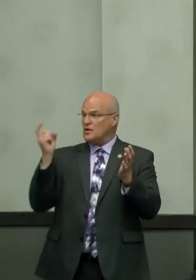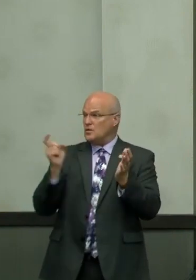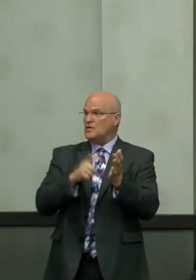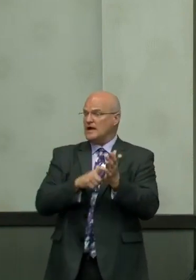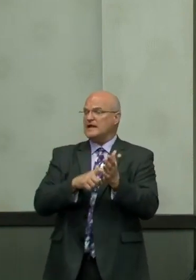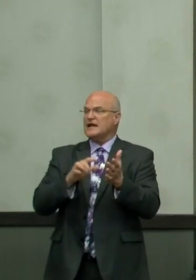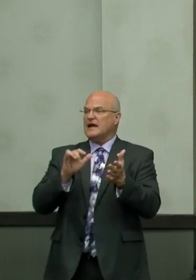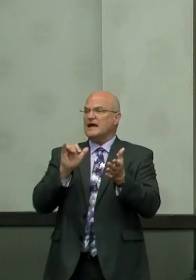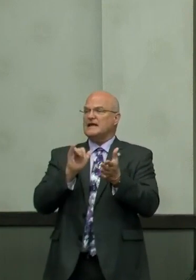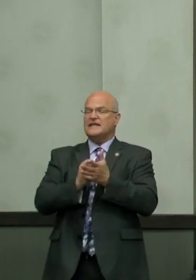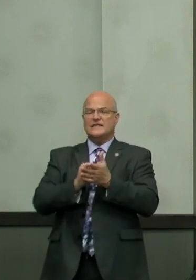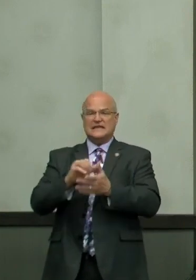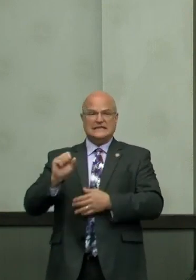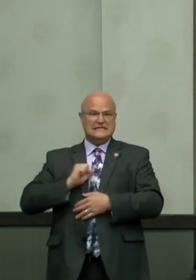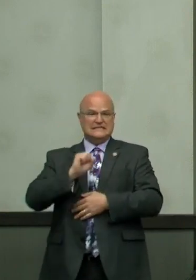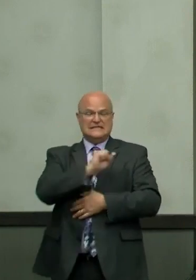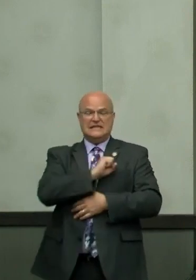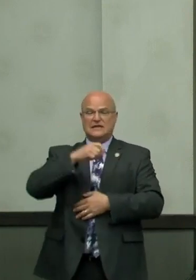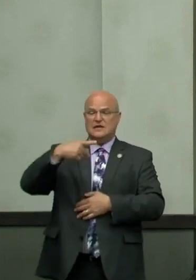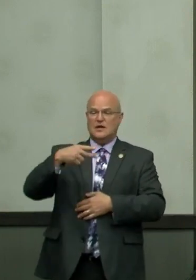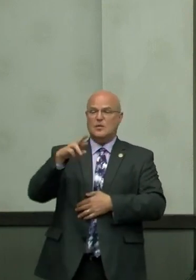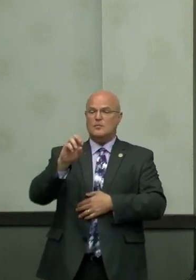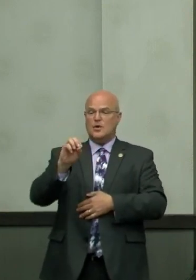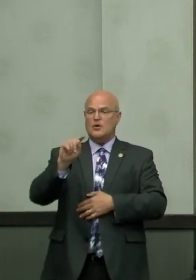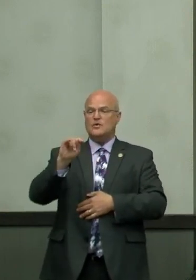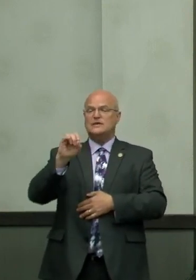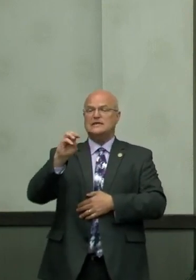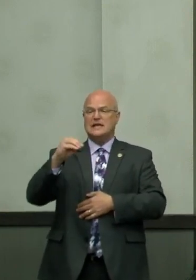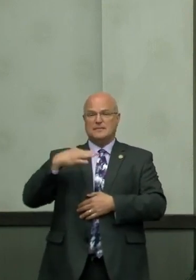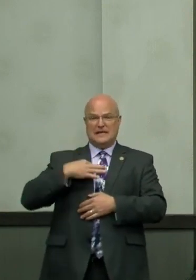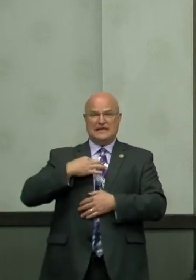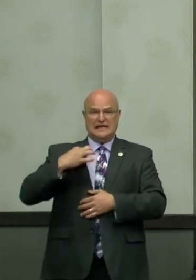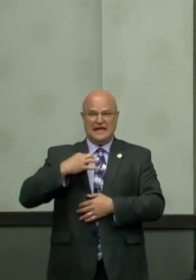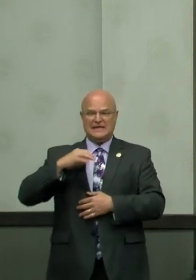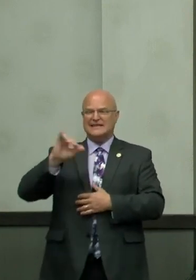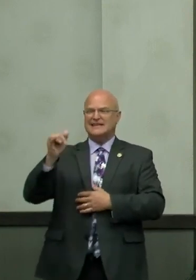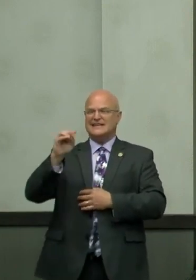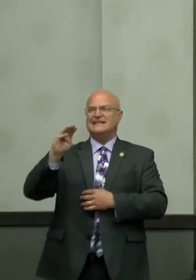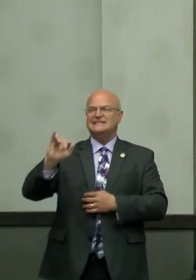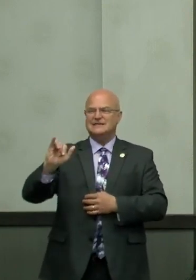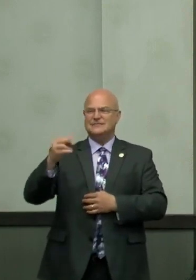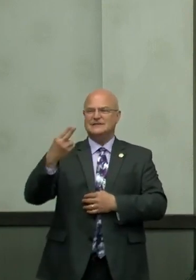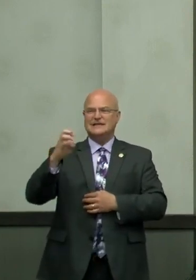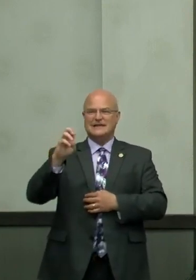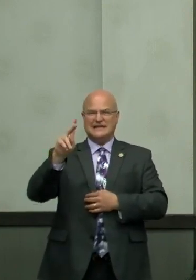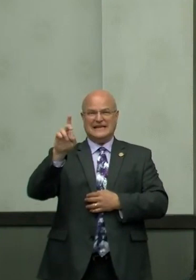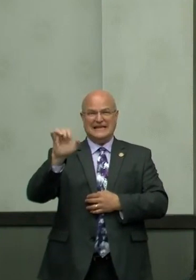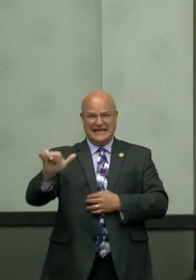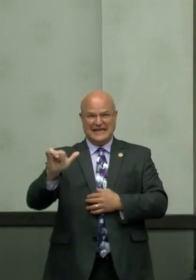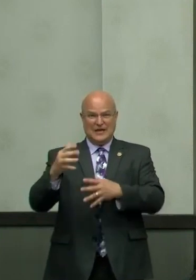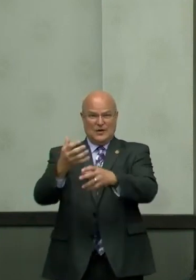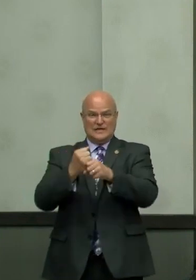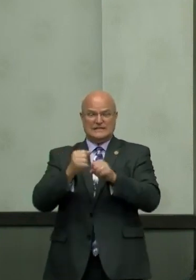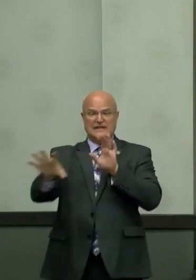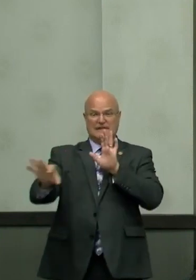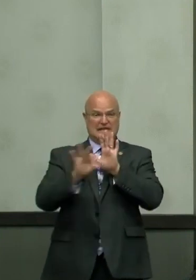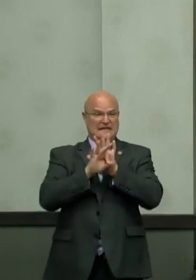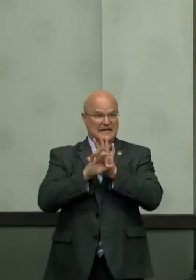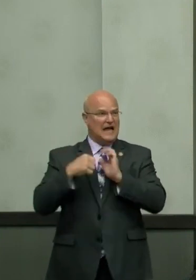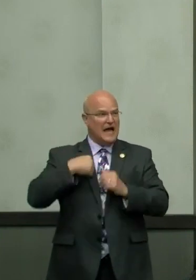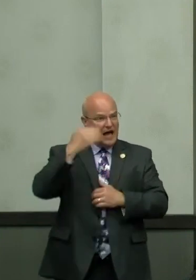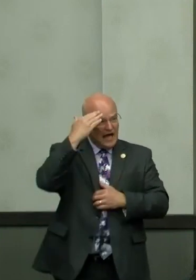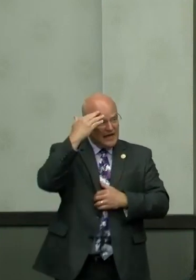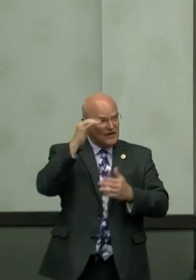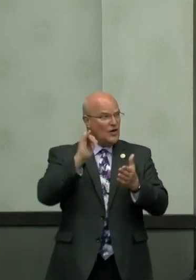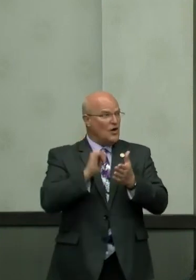recognize the Senate Pro Tem-elect, Jimmy Hickey, who received that designation. I know